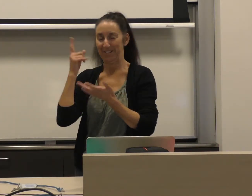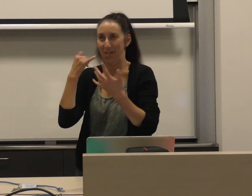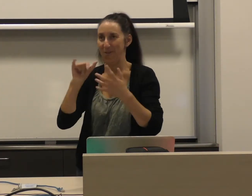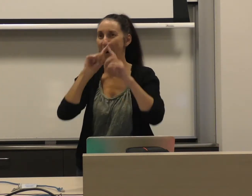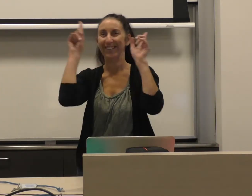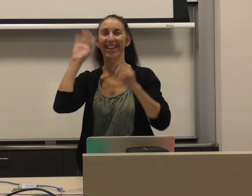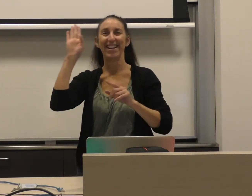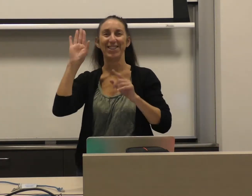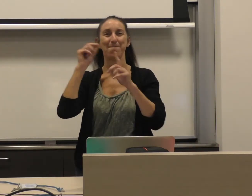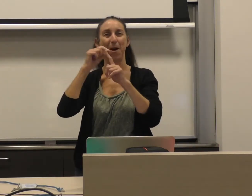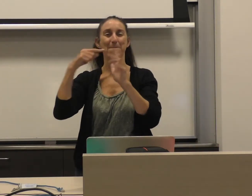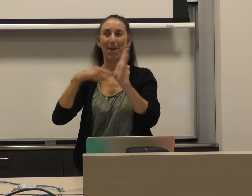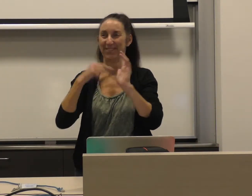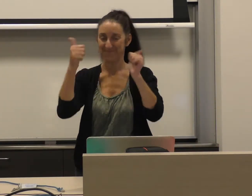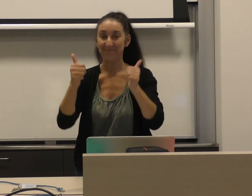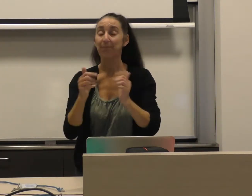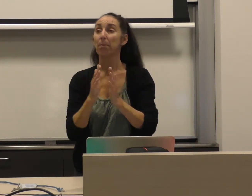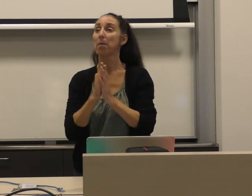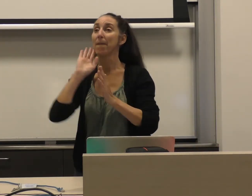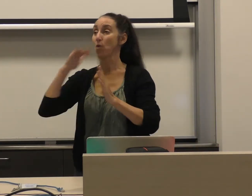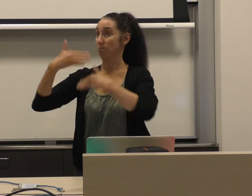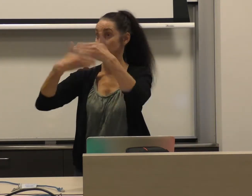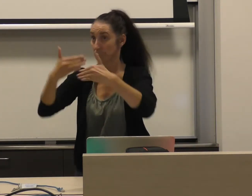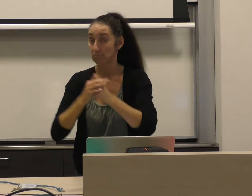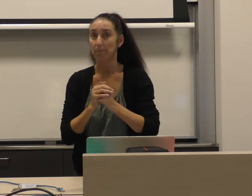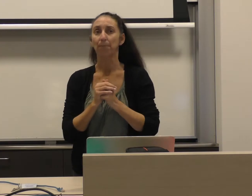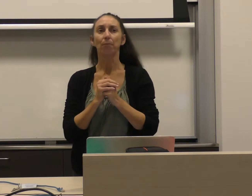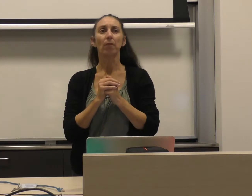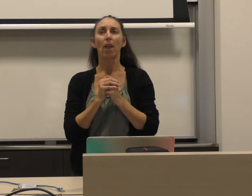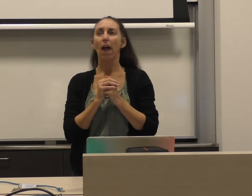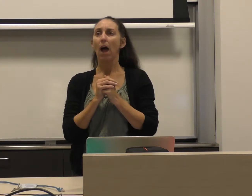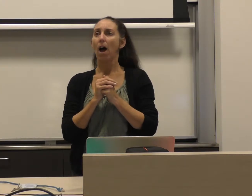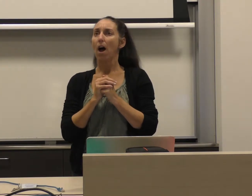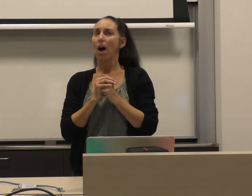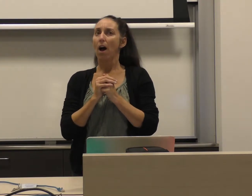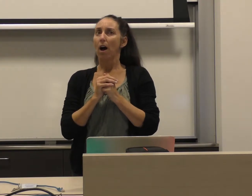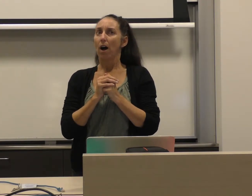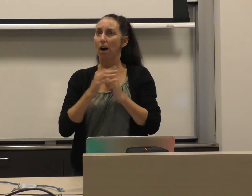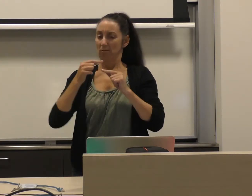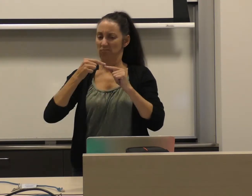Apologies for that. I had the wrong slide show. So before we continue,